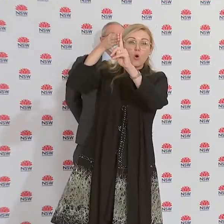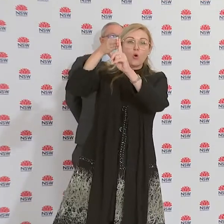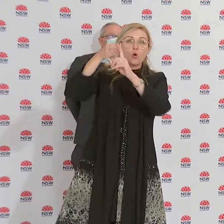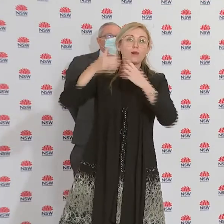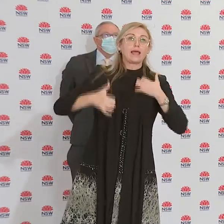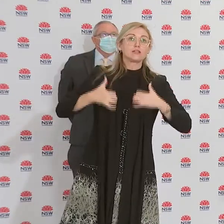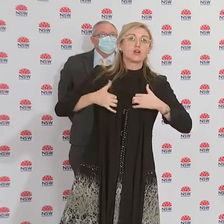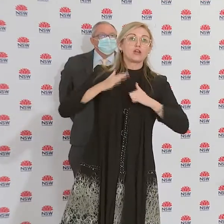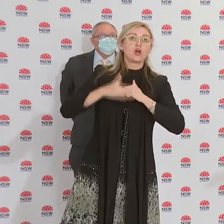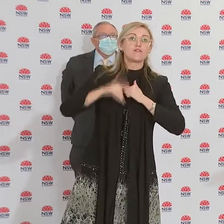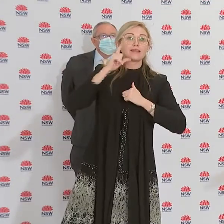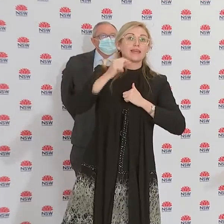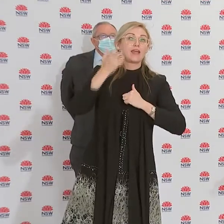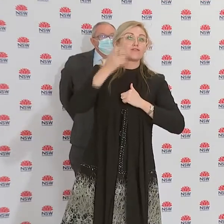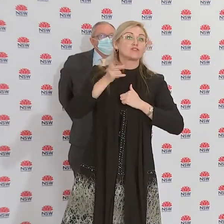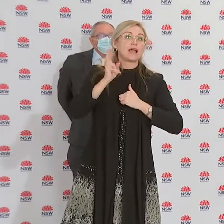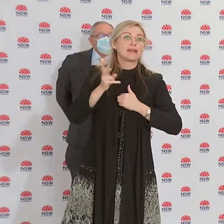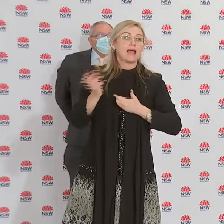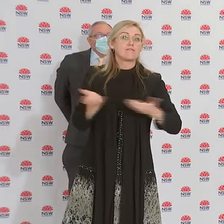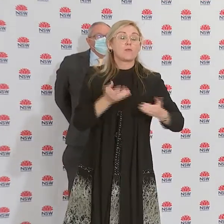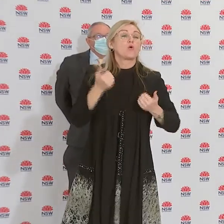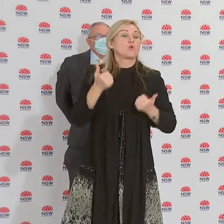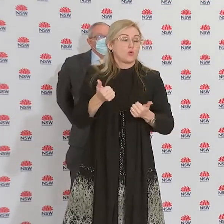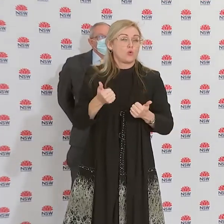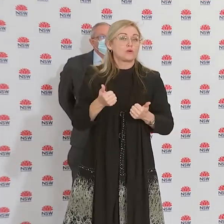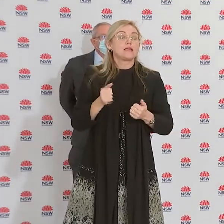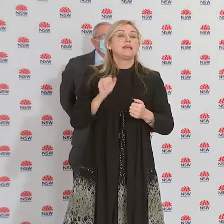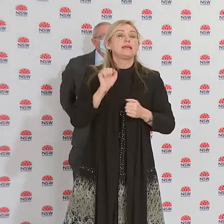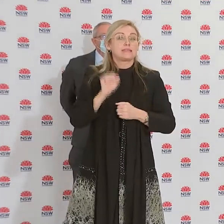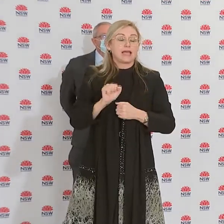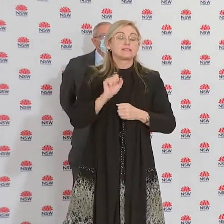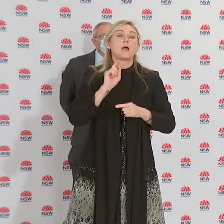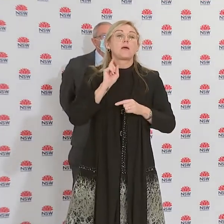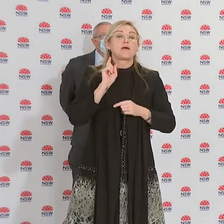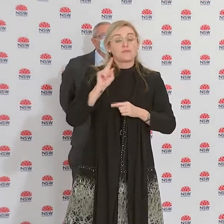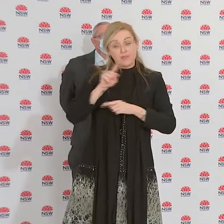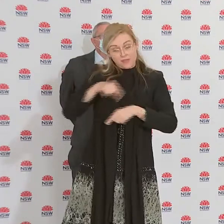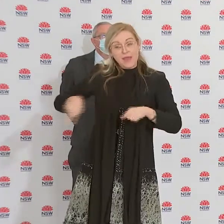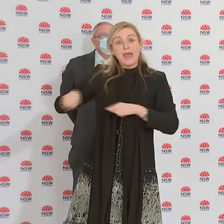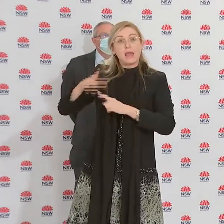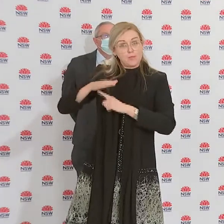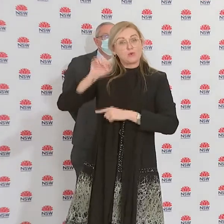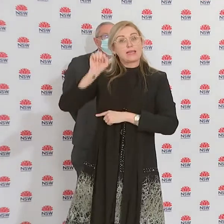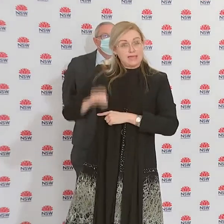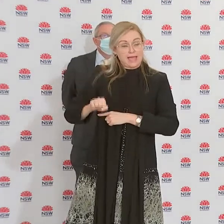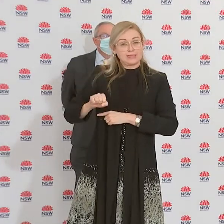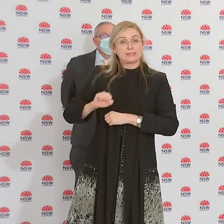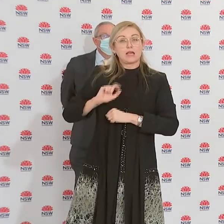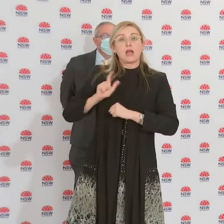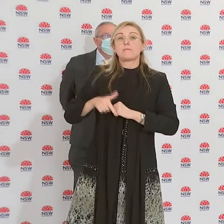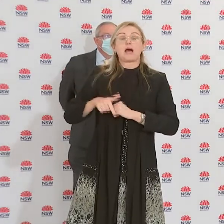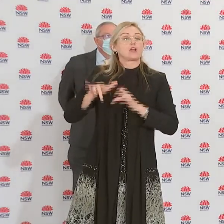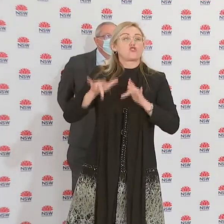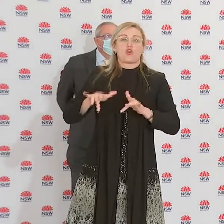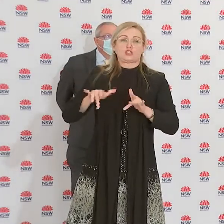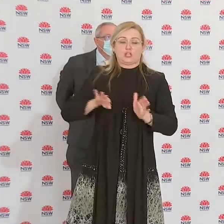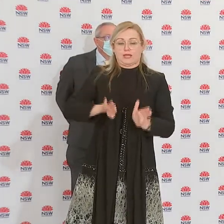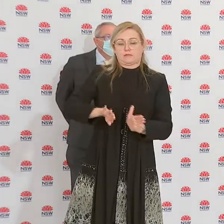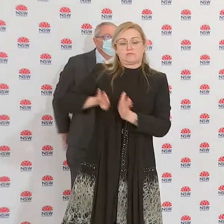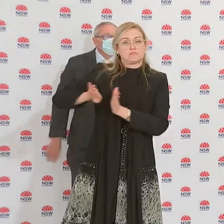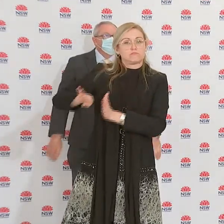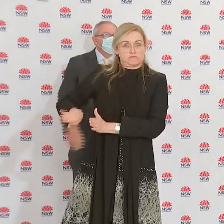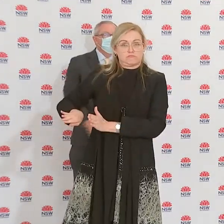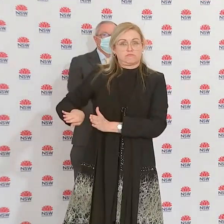they're more likely to do something, and that's just human nature. So I do want to stress that those things are on the table, but I don't want that to take away from the fact